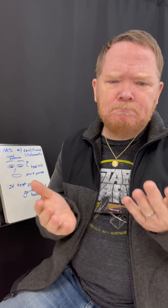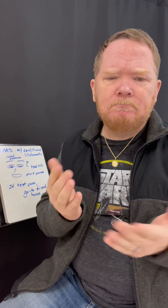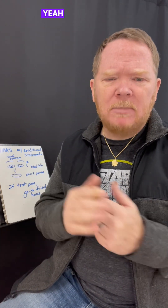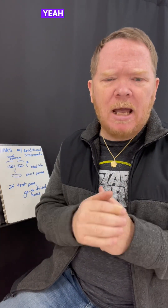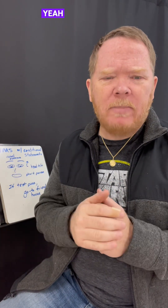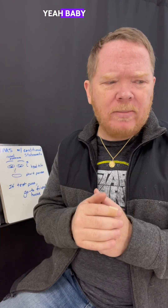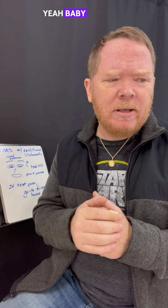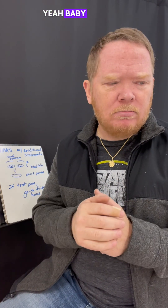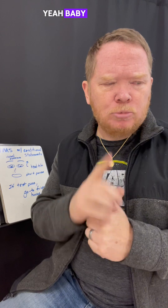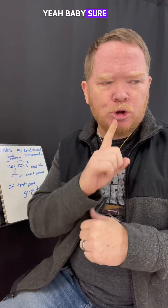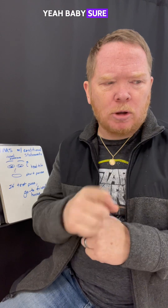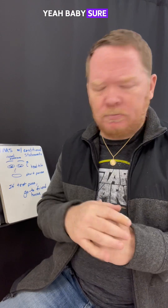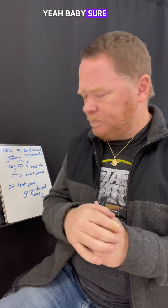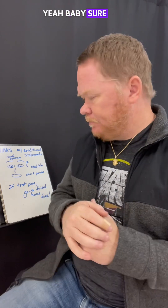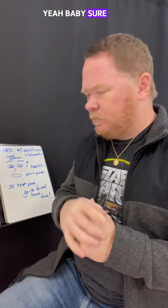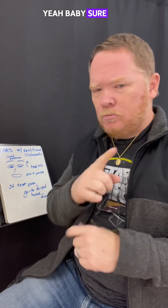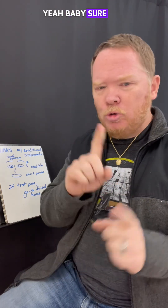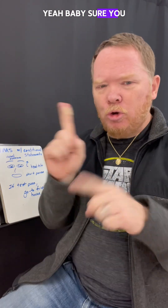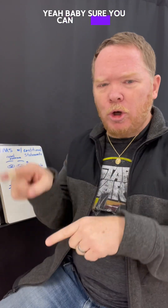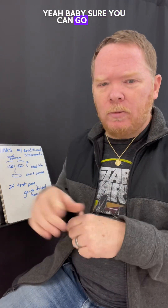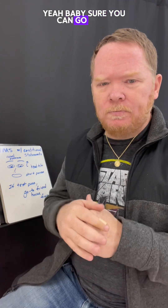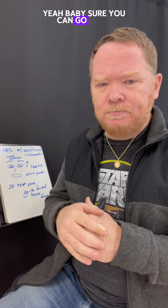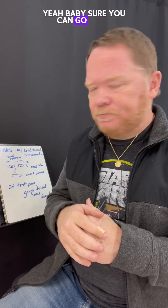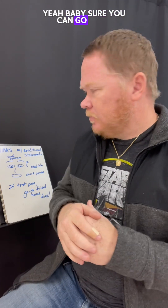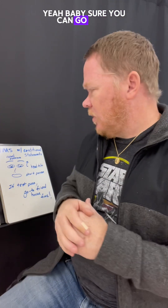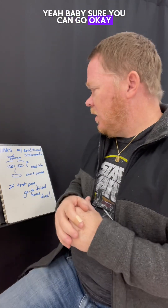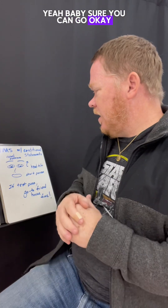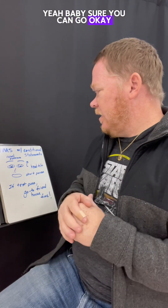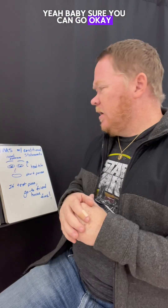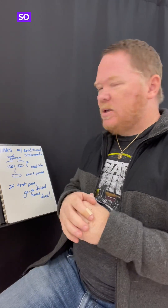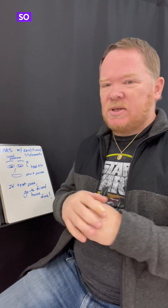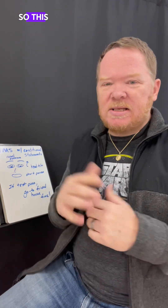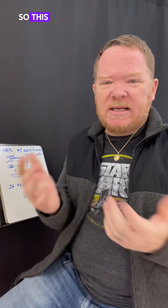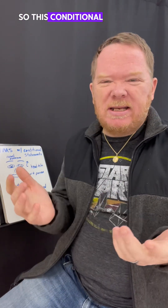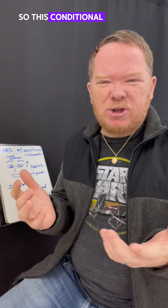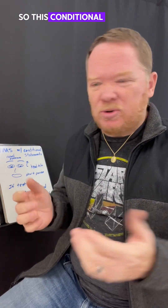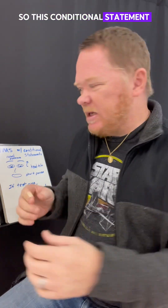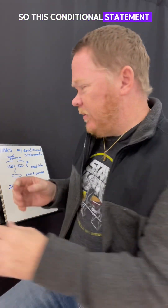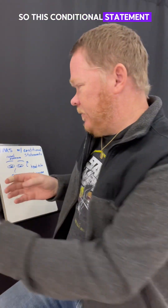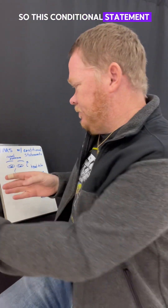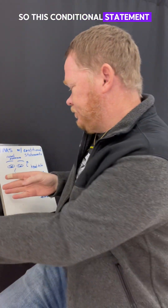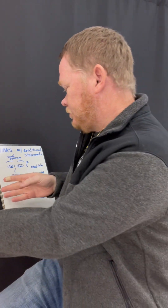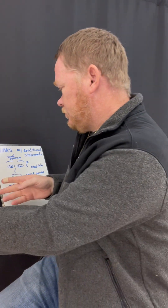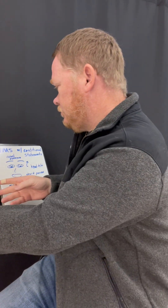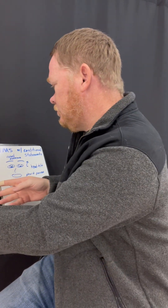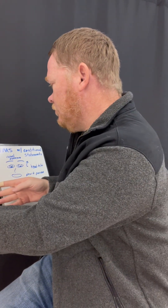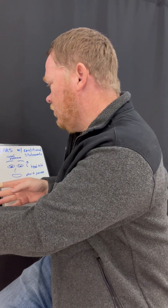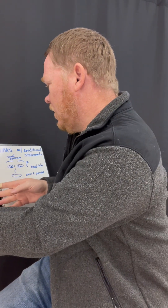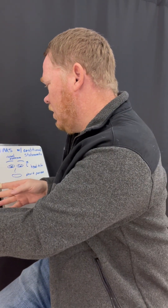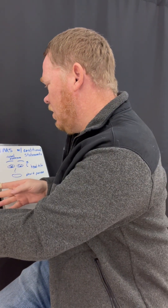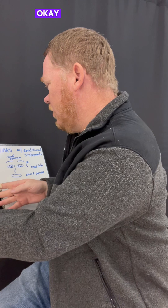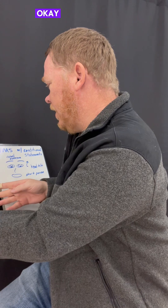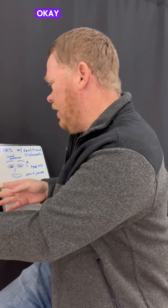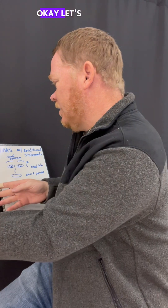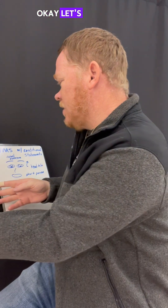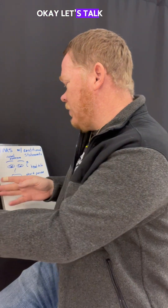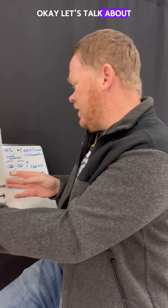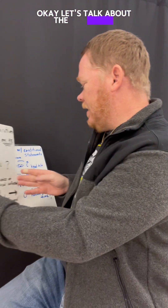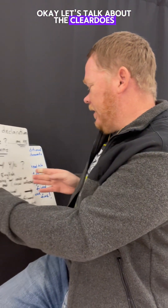Yeah, maybe. Sure. You can go. Okay. So that's a conditional statement. Okay. Let's talk about